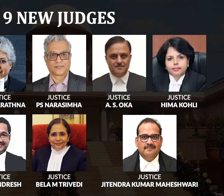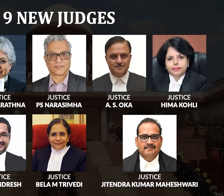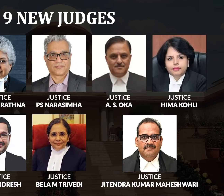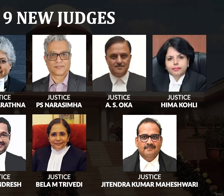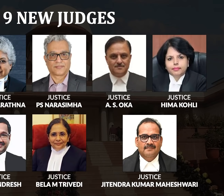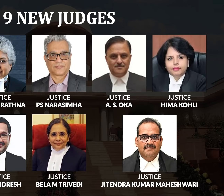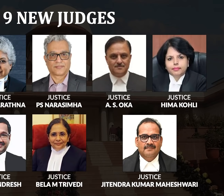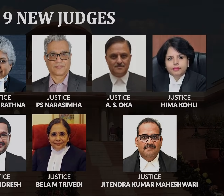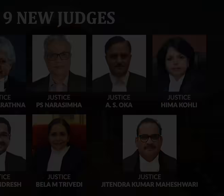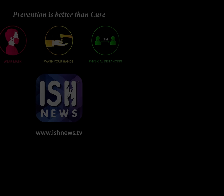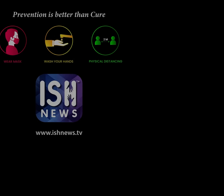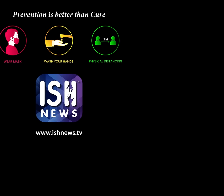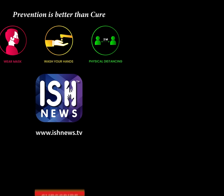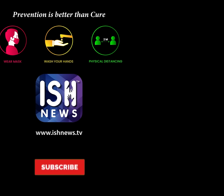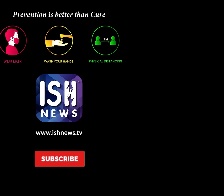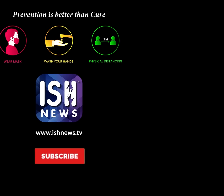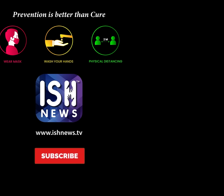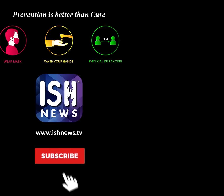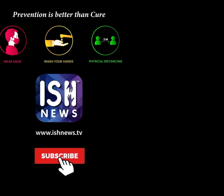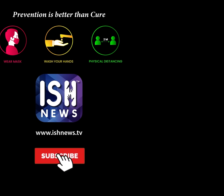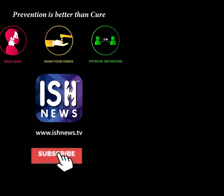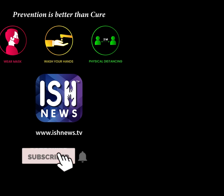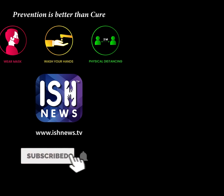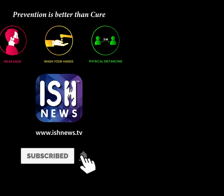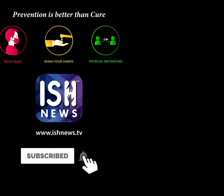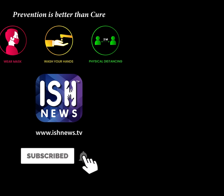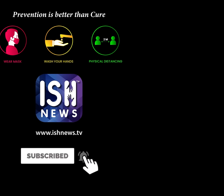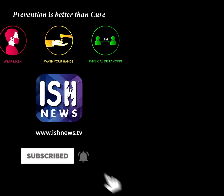The Supreme Court is a list of the Supreme Court.